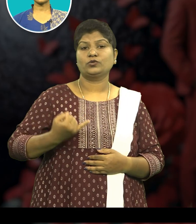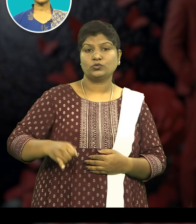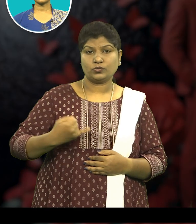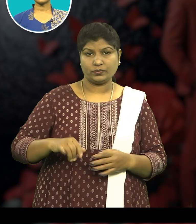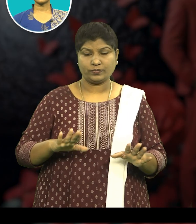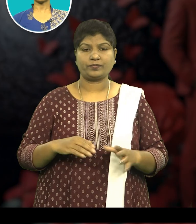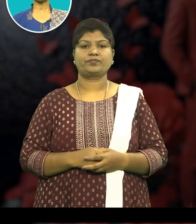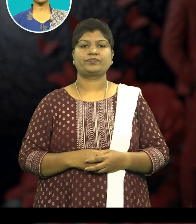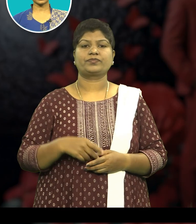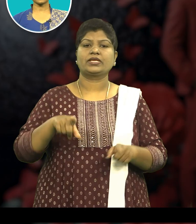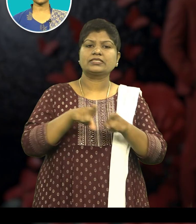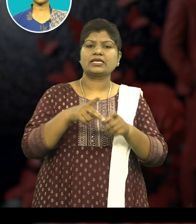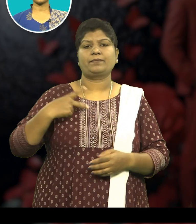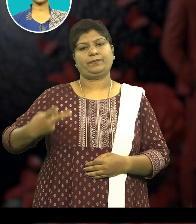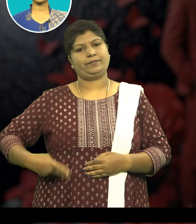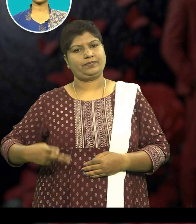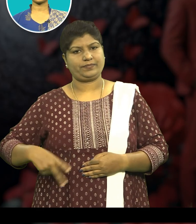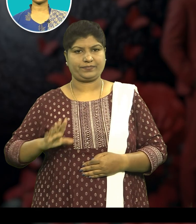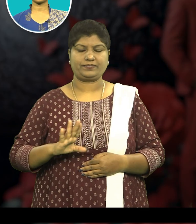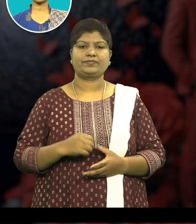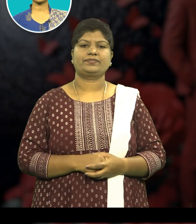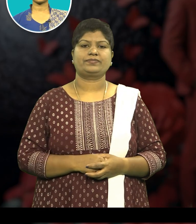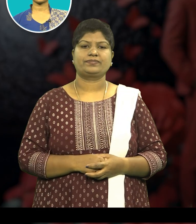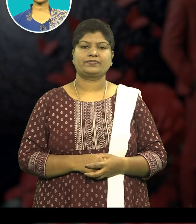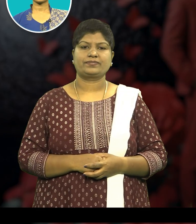urinating, and defecation.